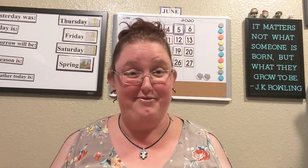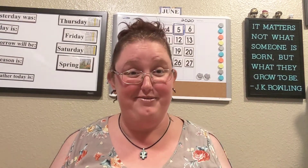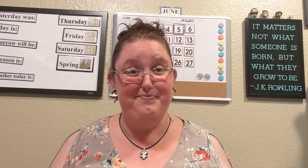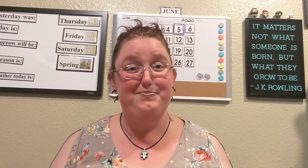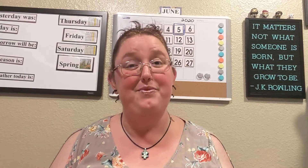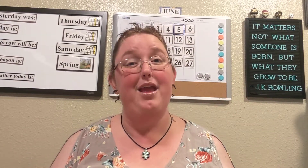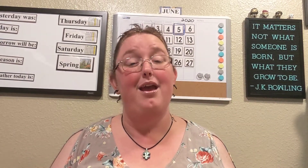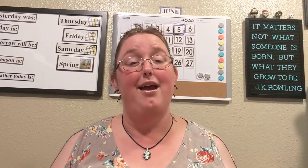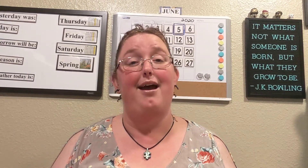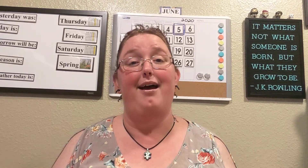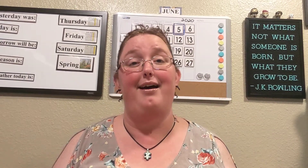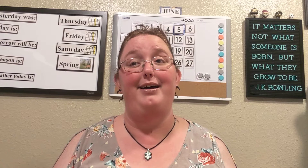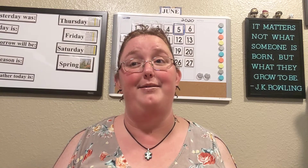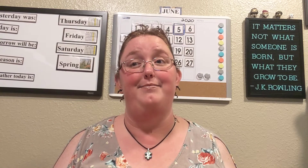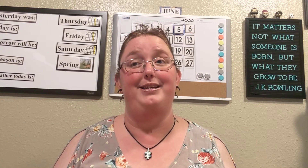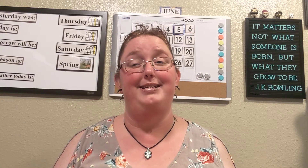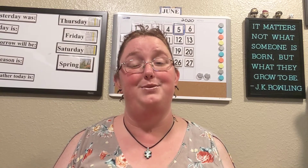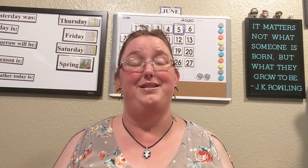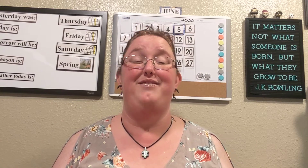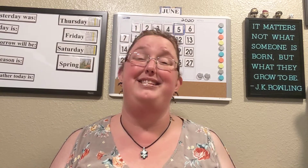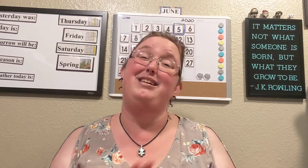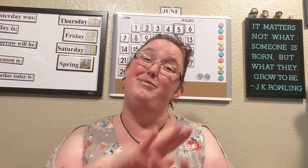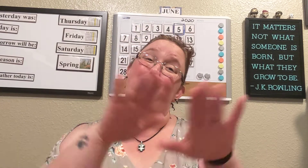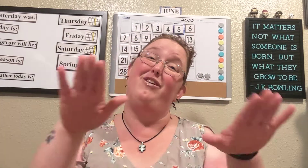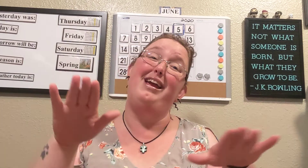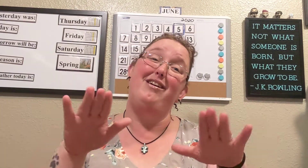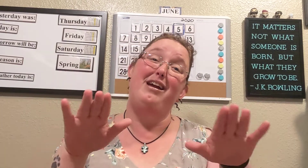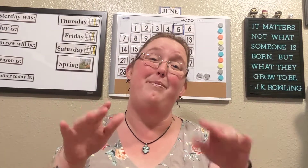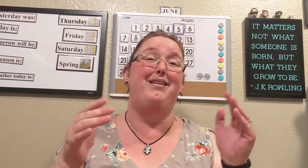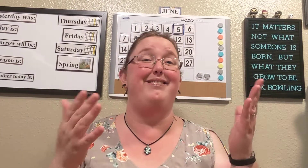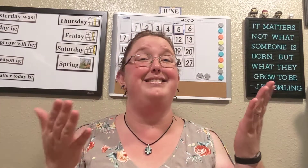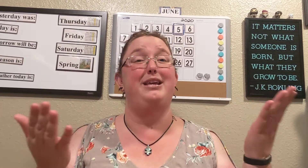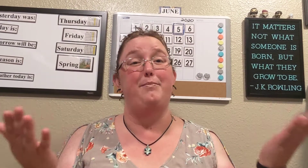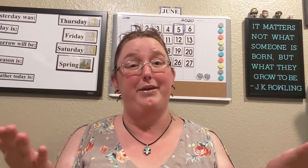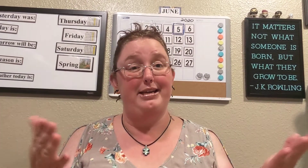different because we live in the same general area, but not the same place.